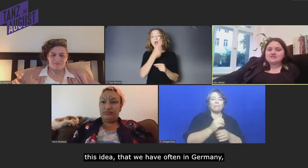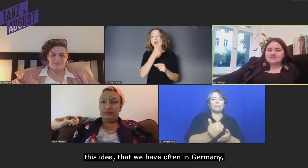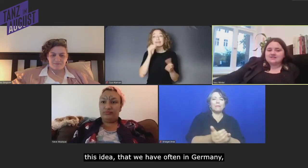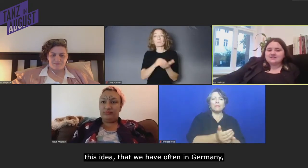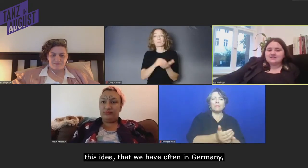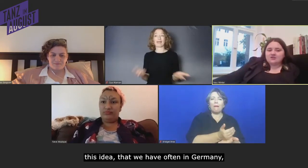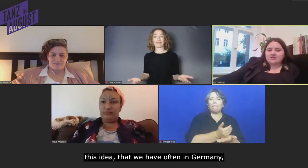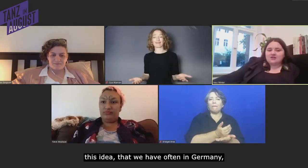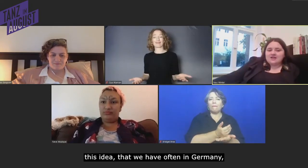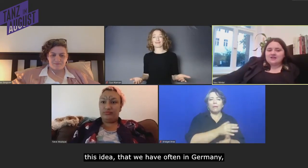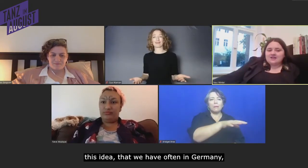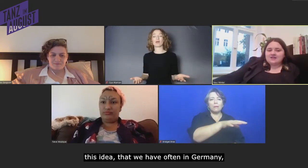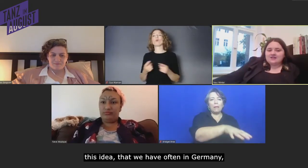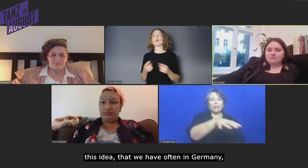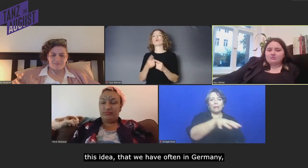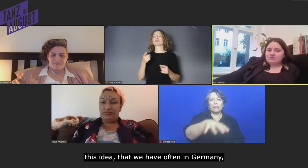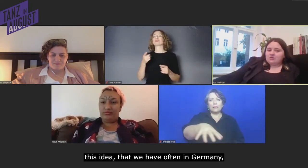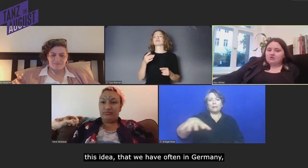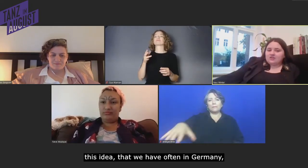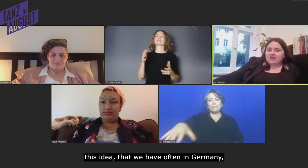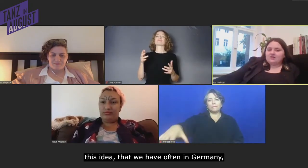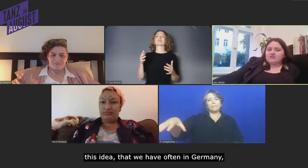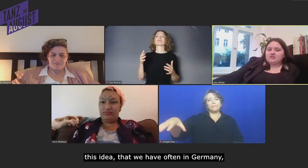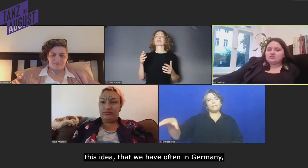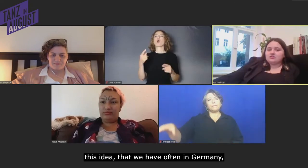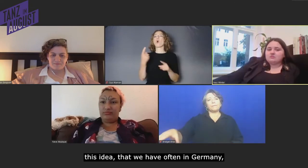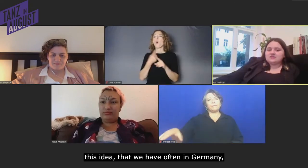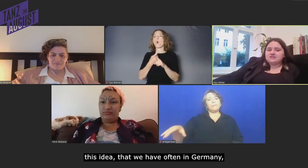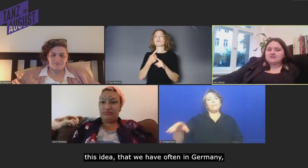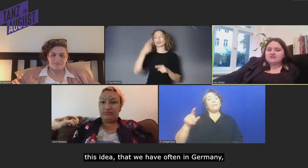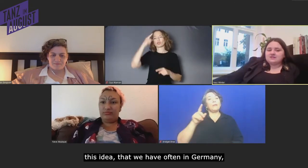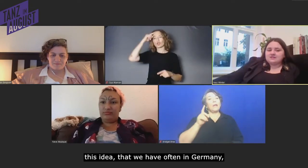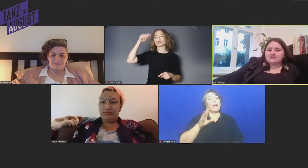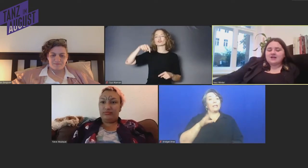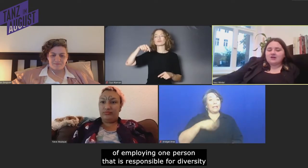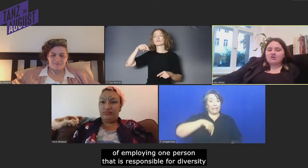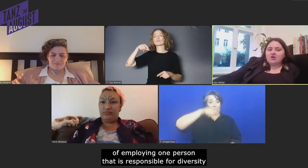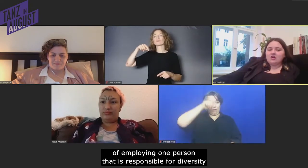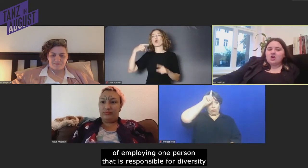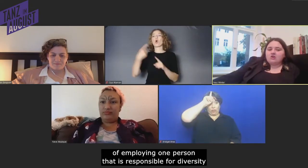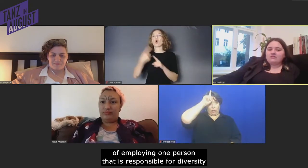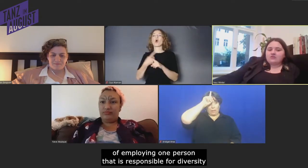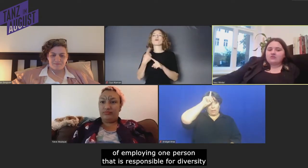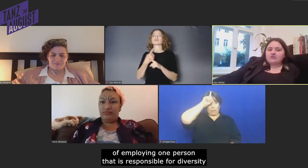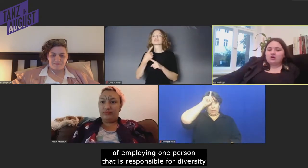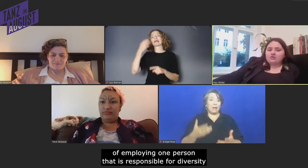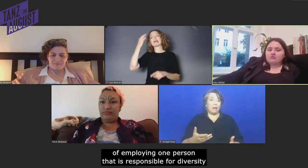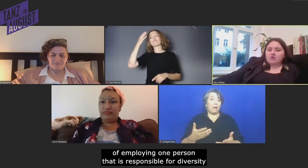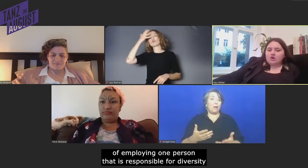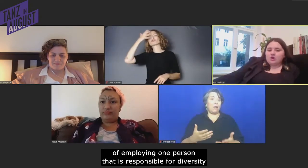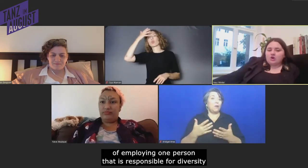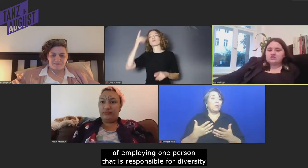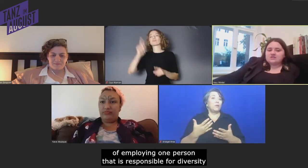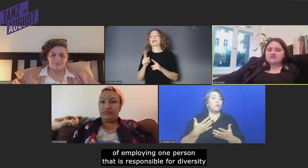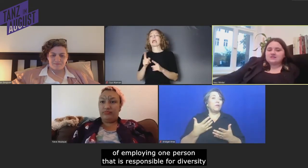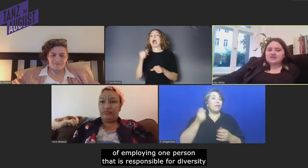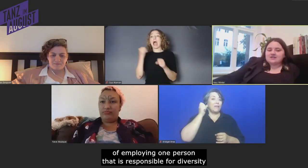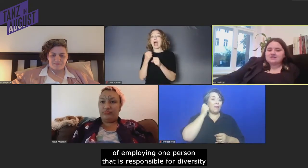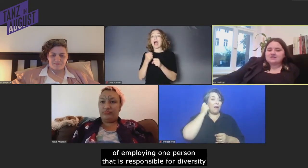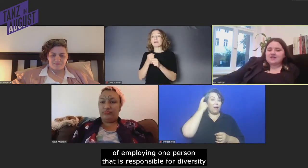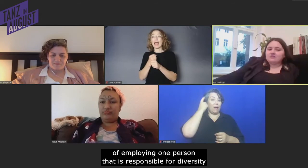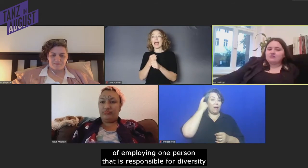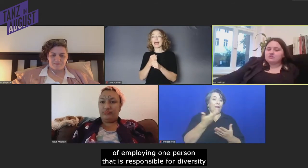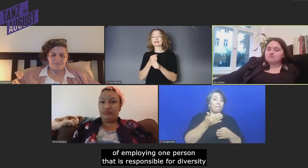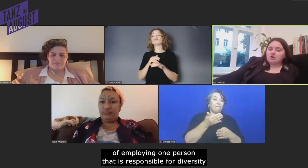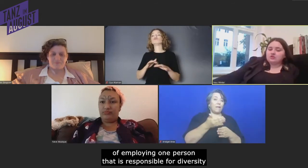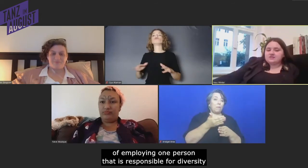these ideas, what we often have here in Germany now, of employing one person that is